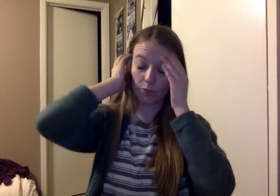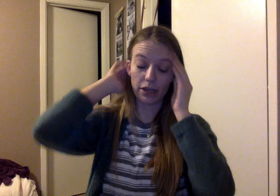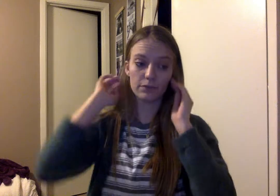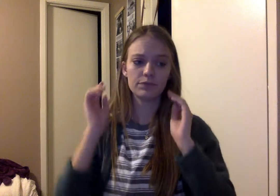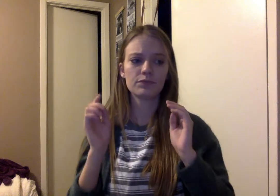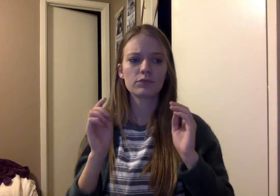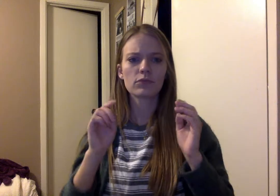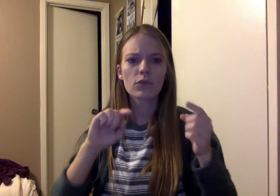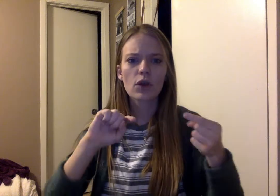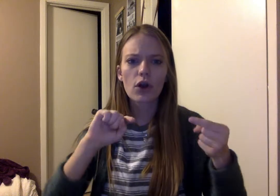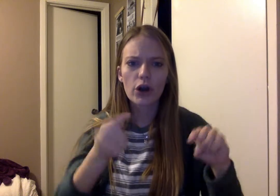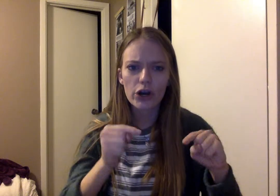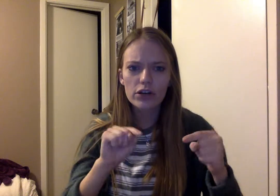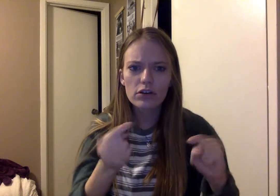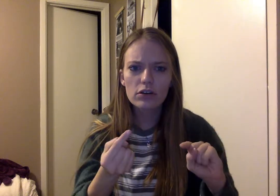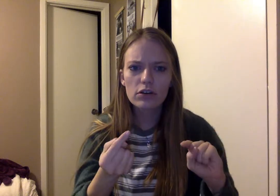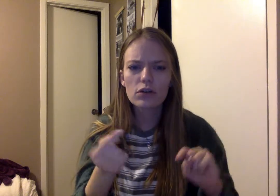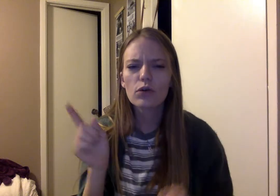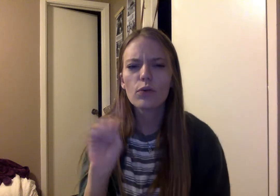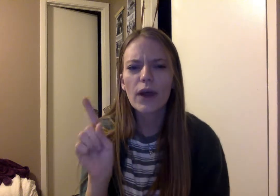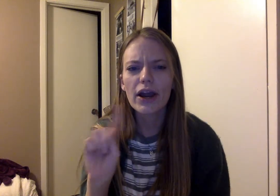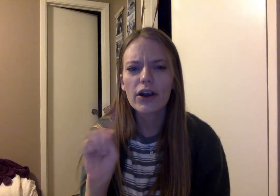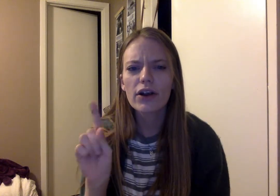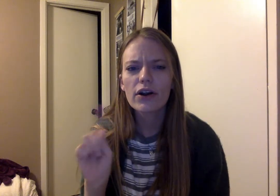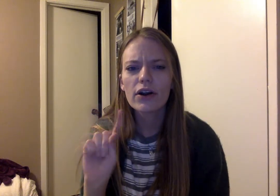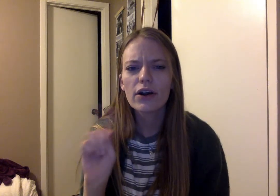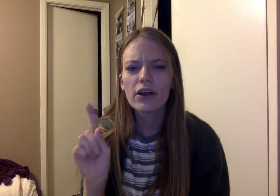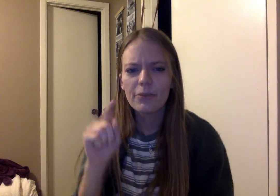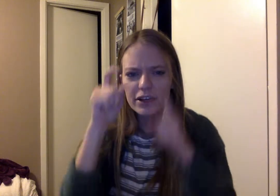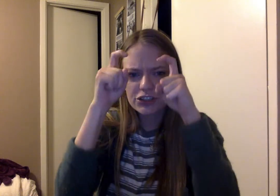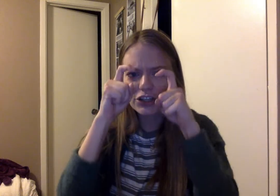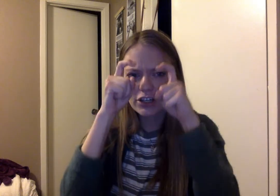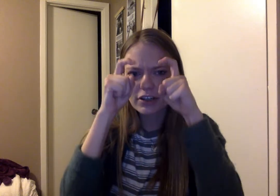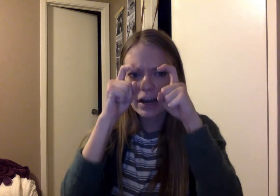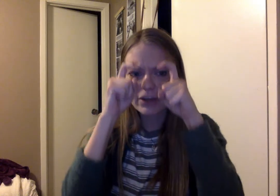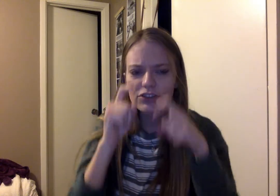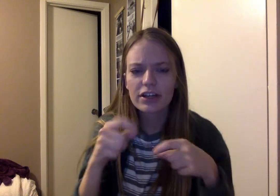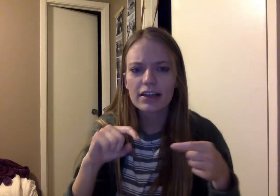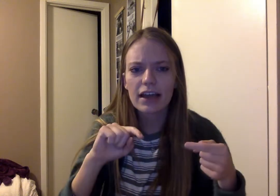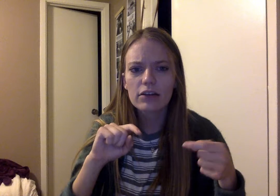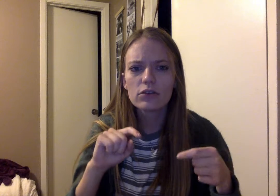be hurt where. Make sure your eyebrows are down like